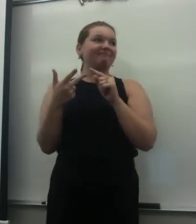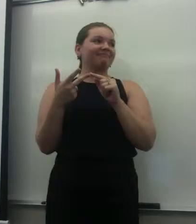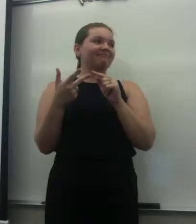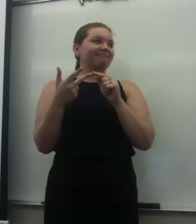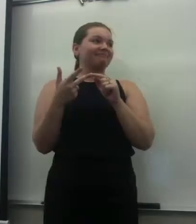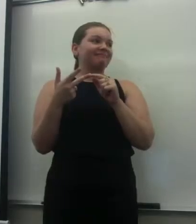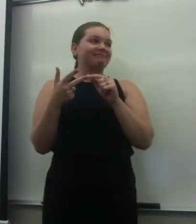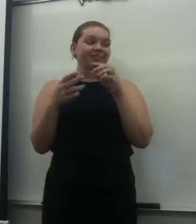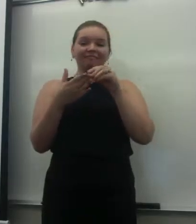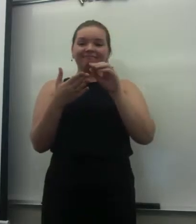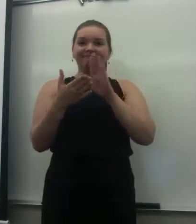depositions,